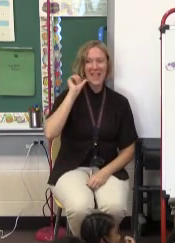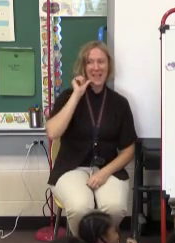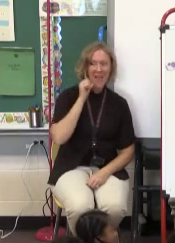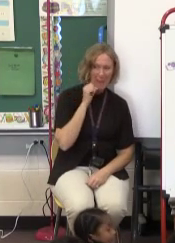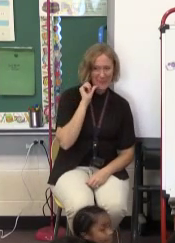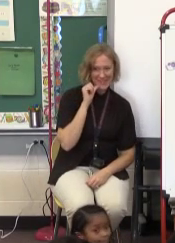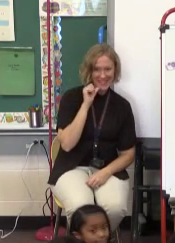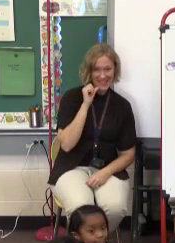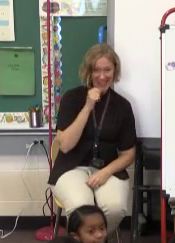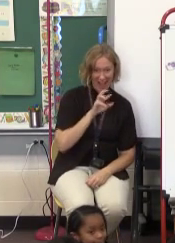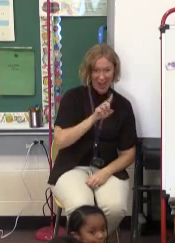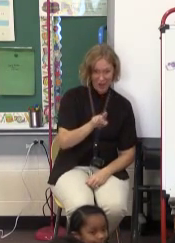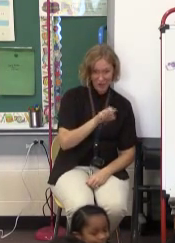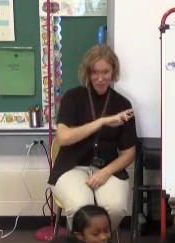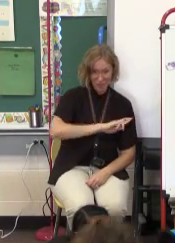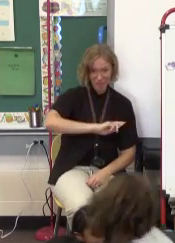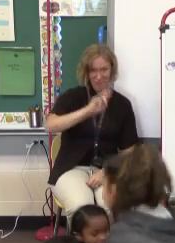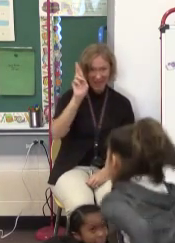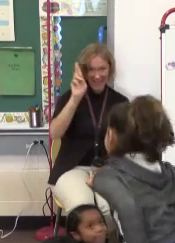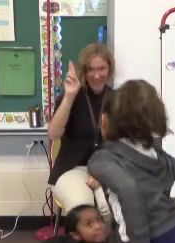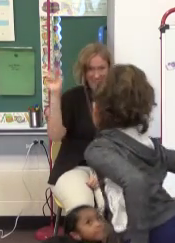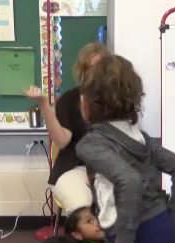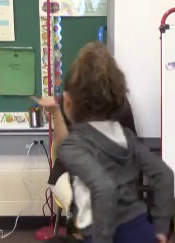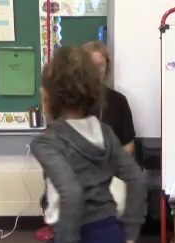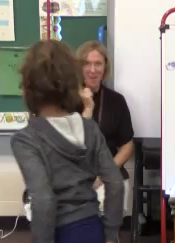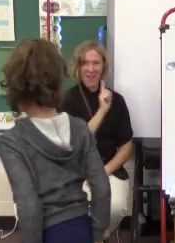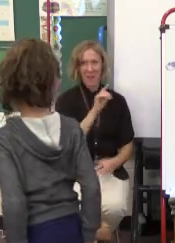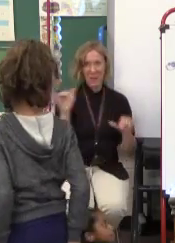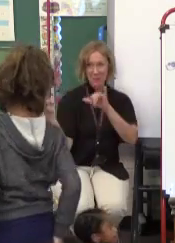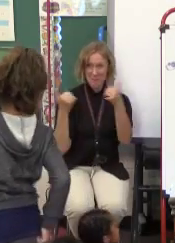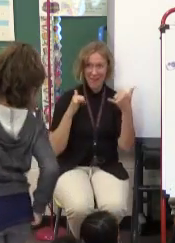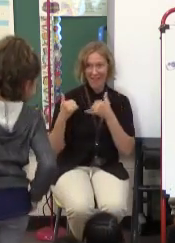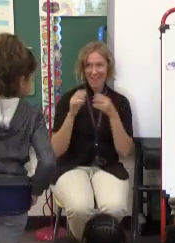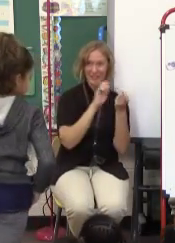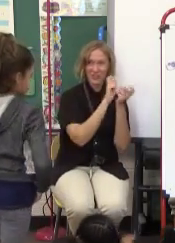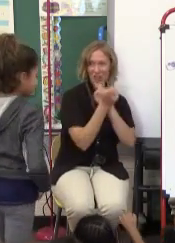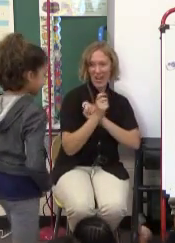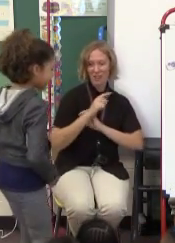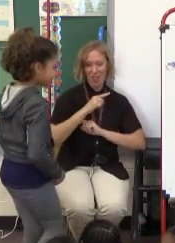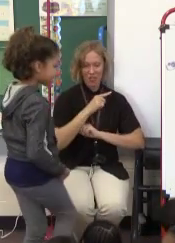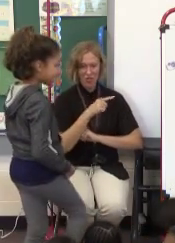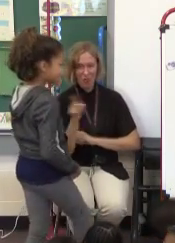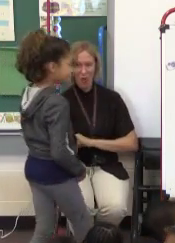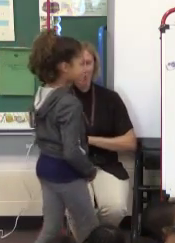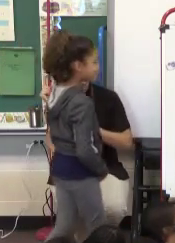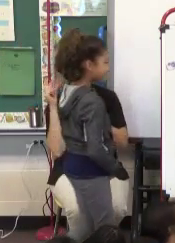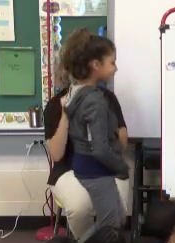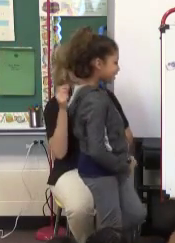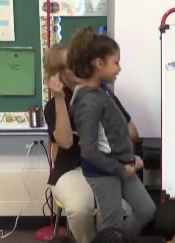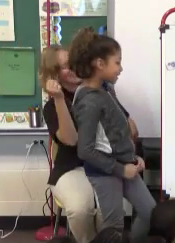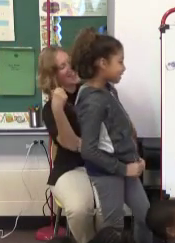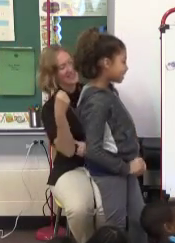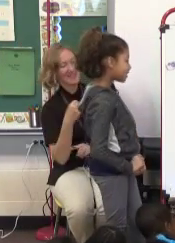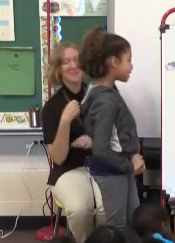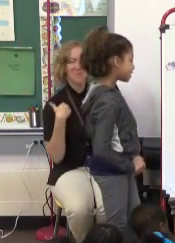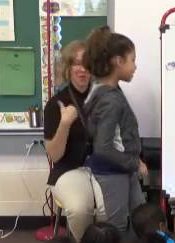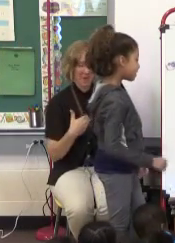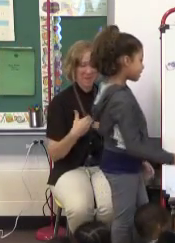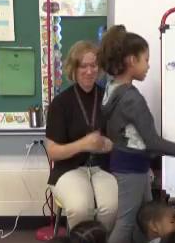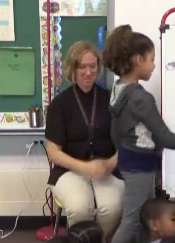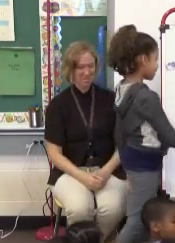Abyssinia, are you ready to come up and play change those words? All